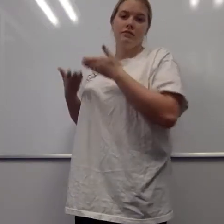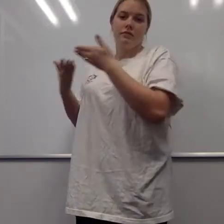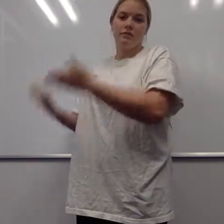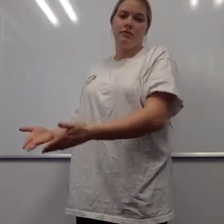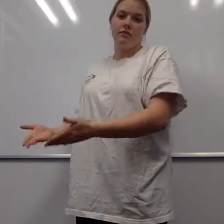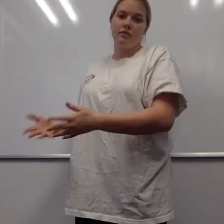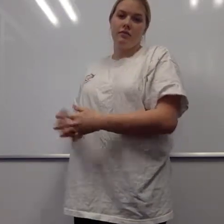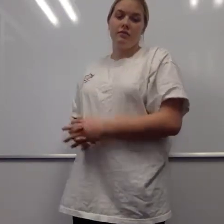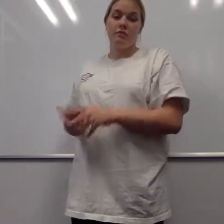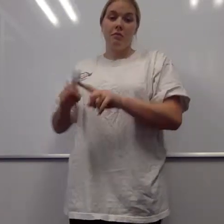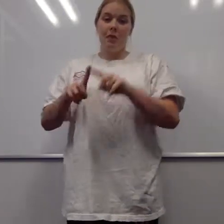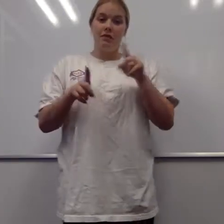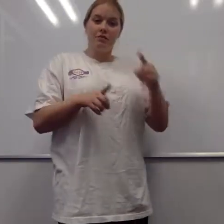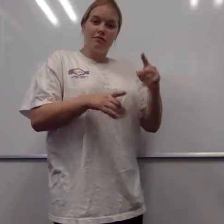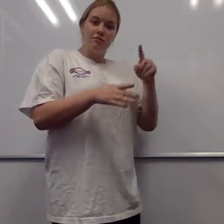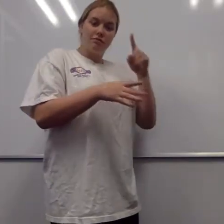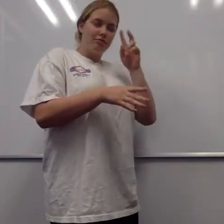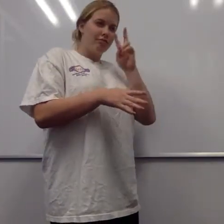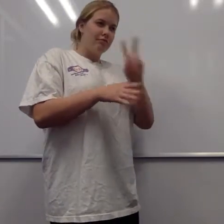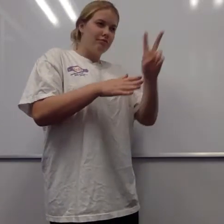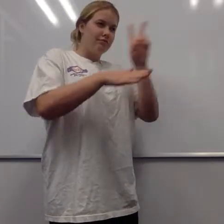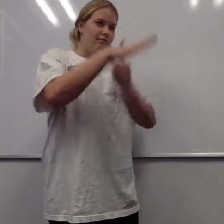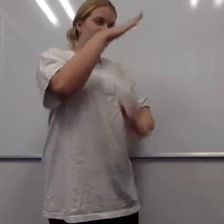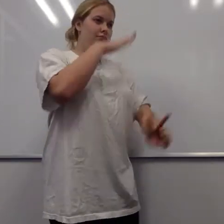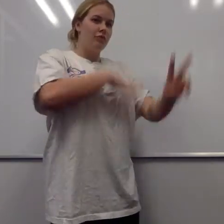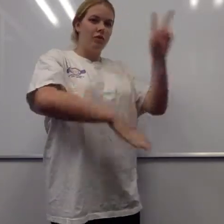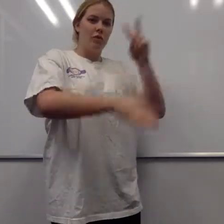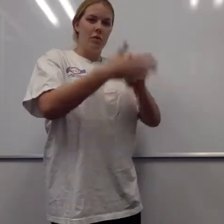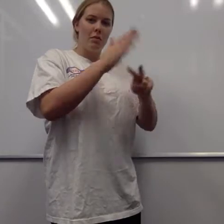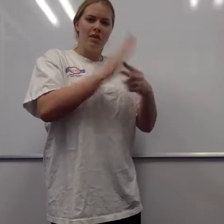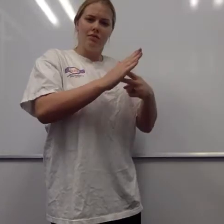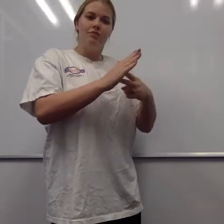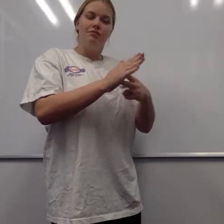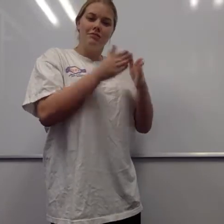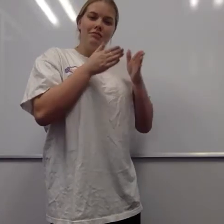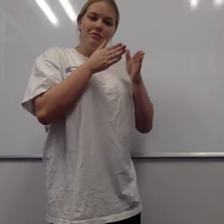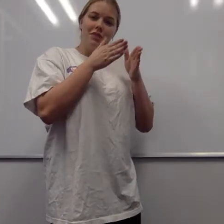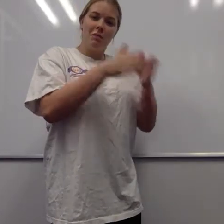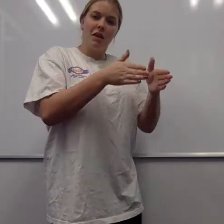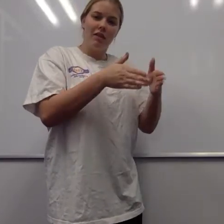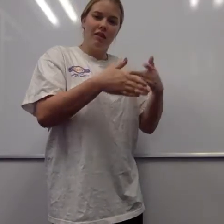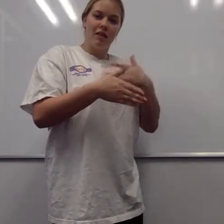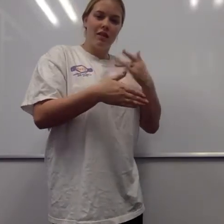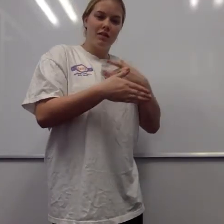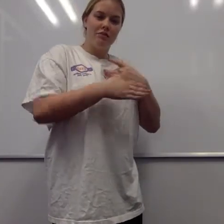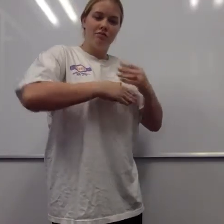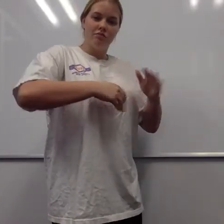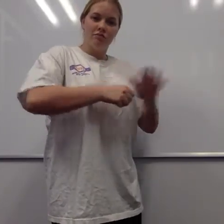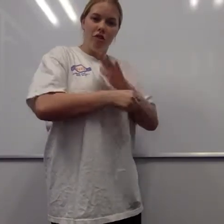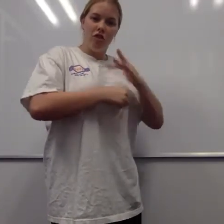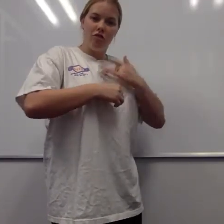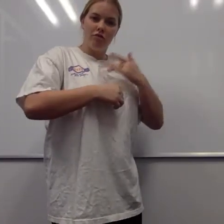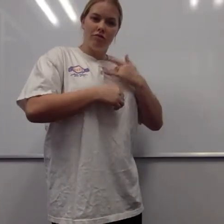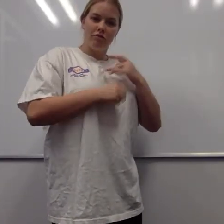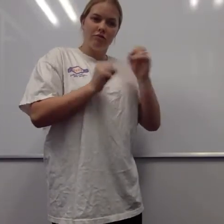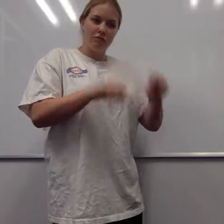more fulfilling path. And the studies showed that people who have meaning in life, they're more resilient, they do better in school and